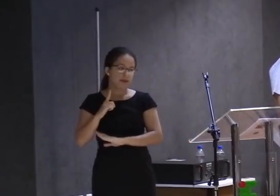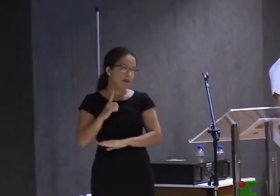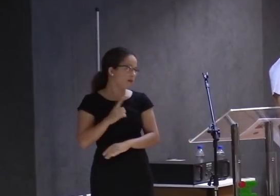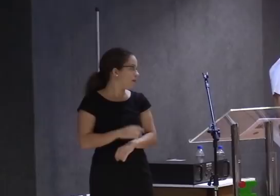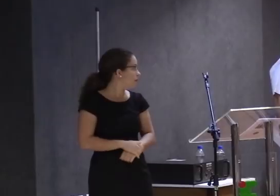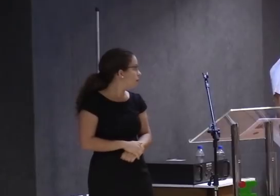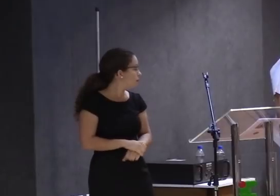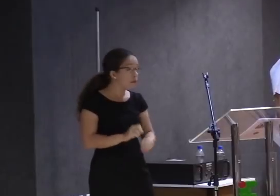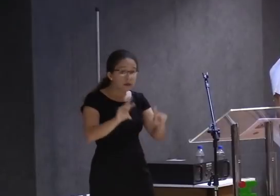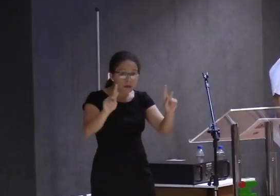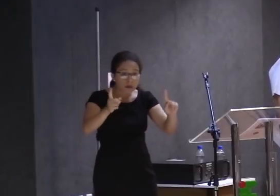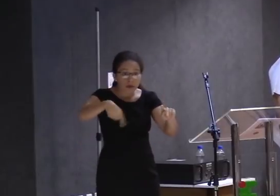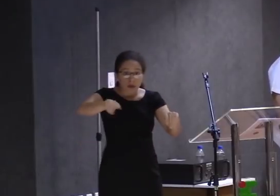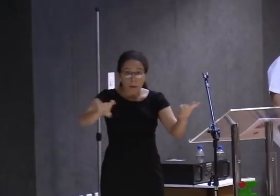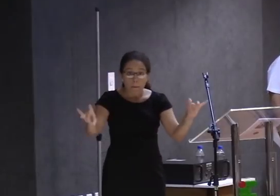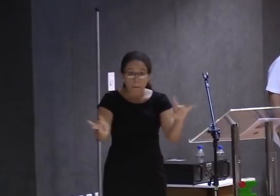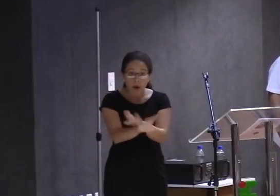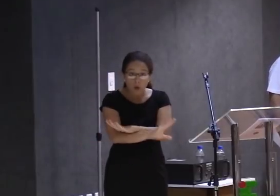Okay, are we ready?